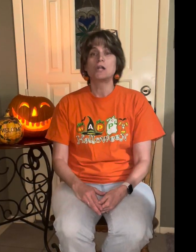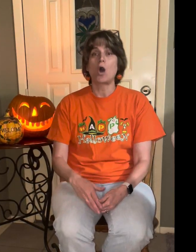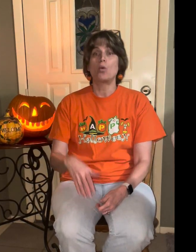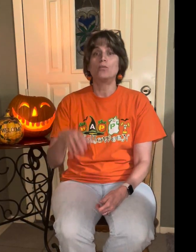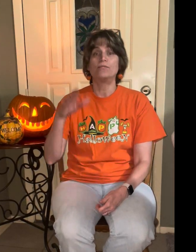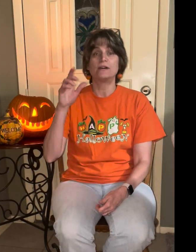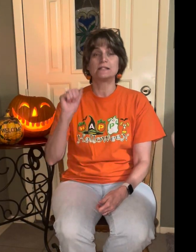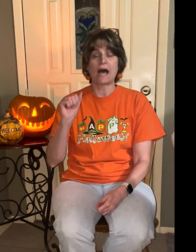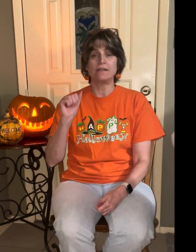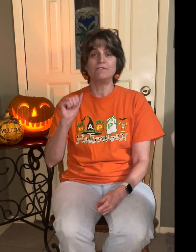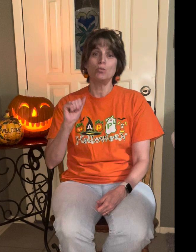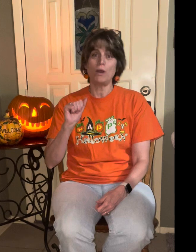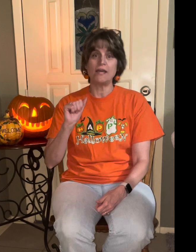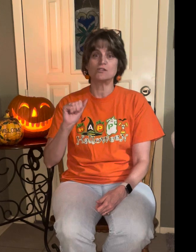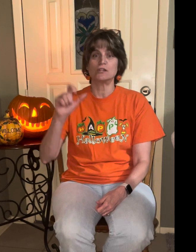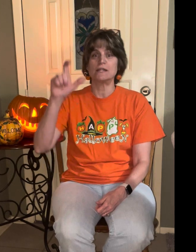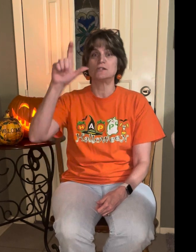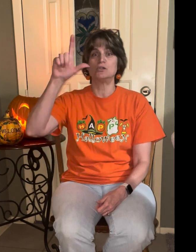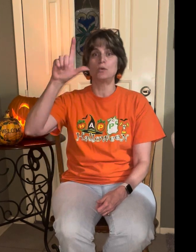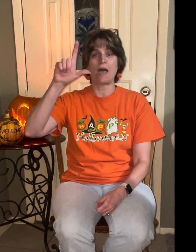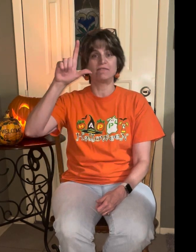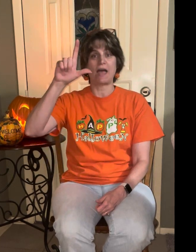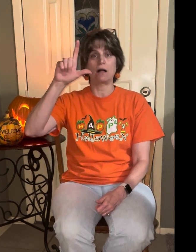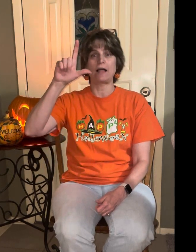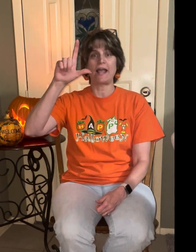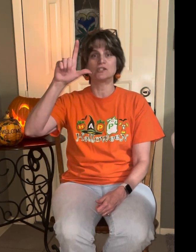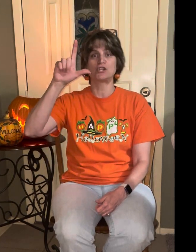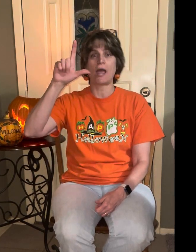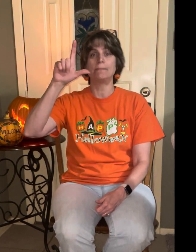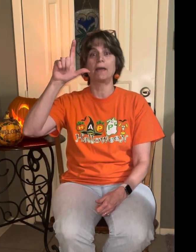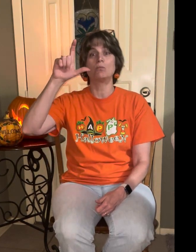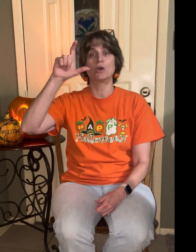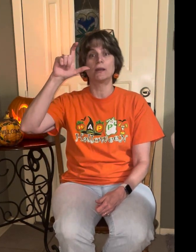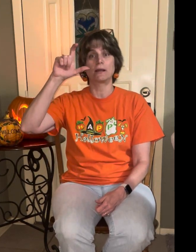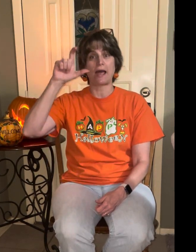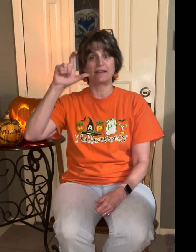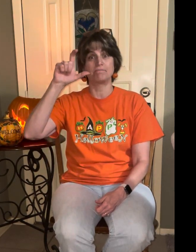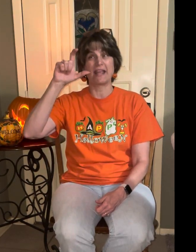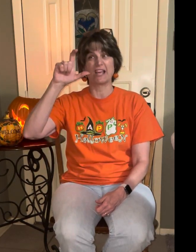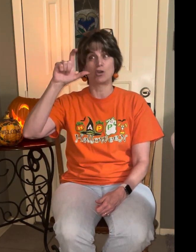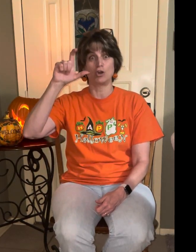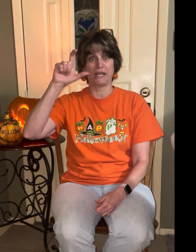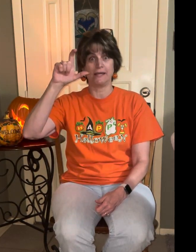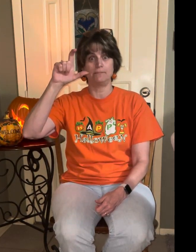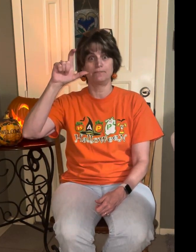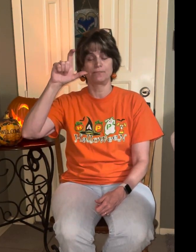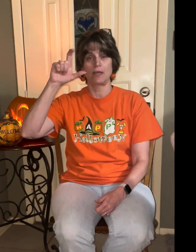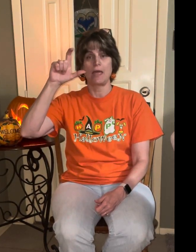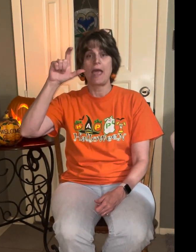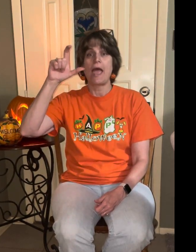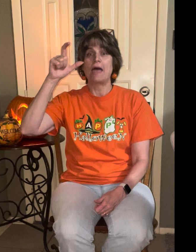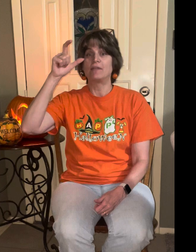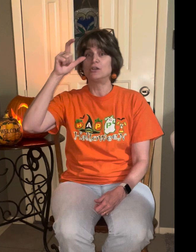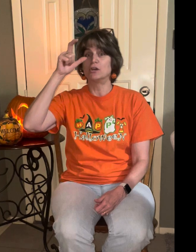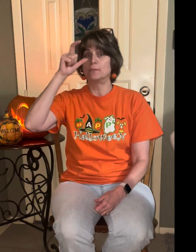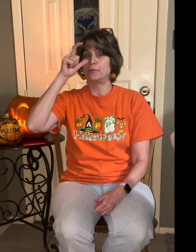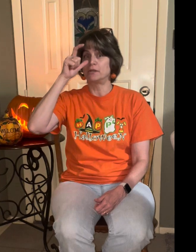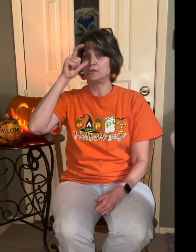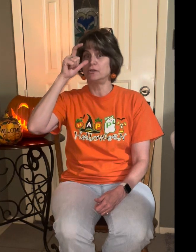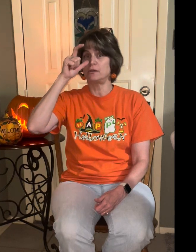So the sign for witch is you have the L hand shape, and we're going to kind of make it crooked, and then you're going to put it to your